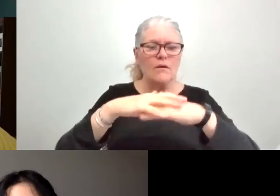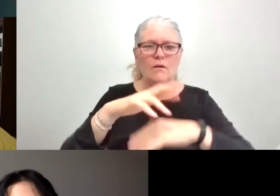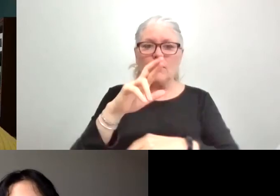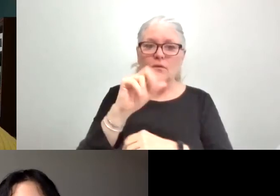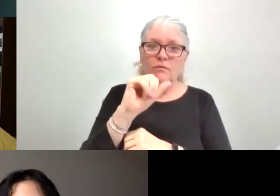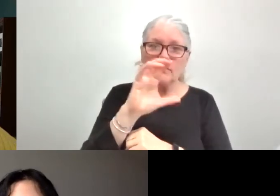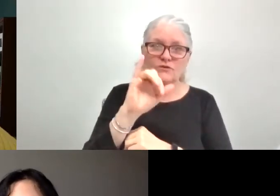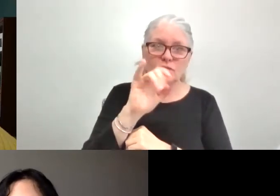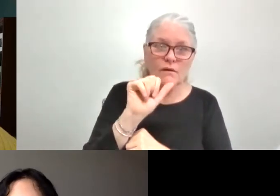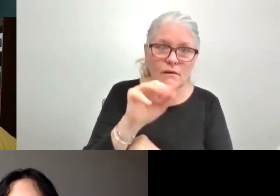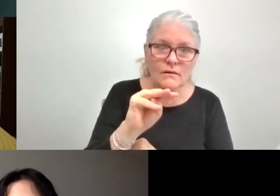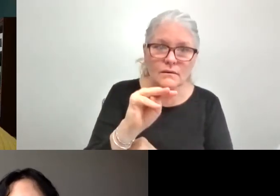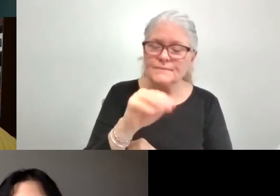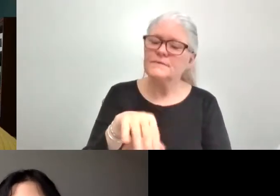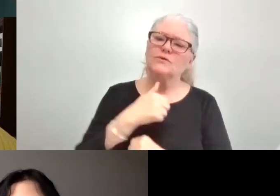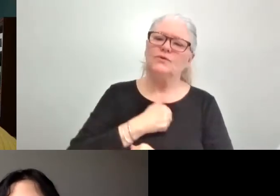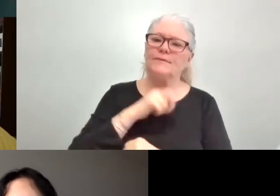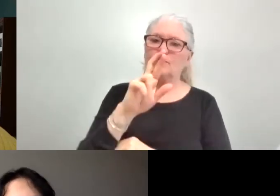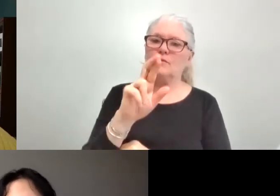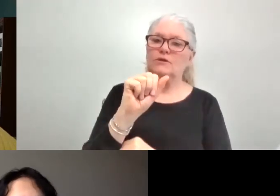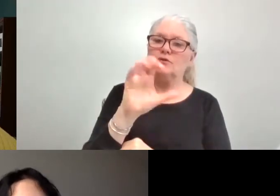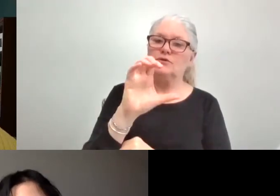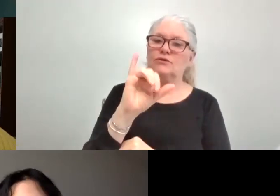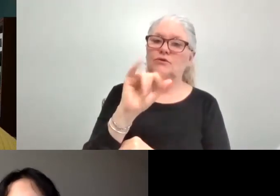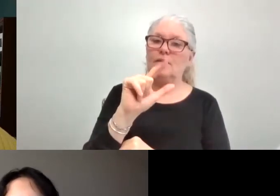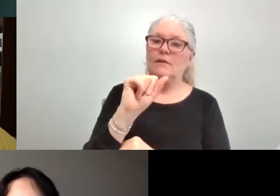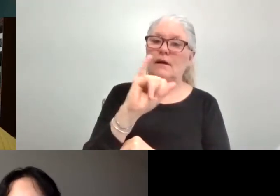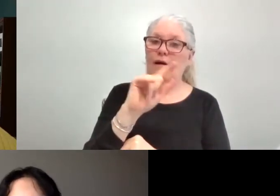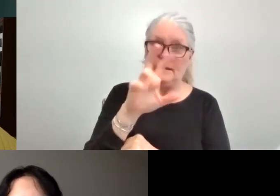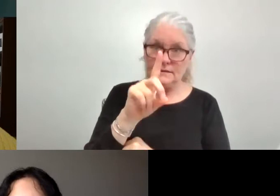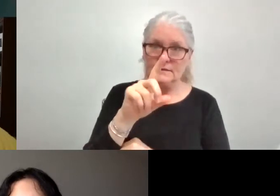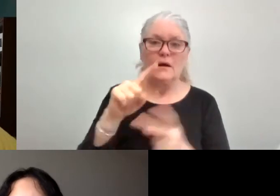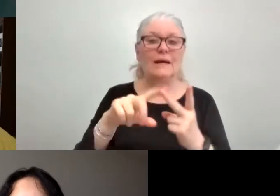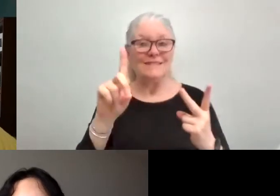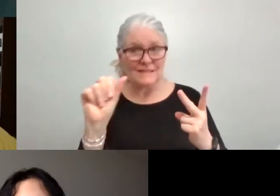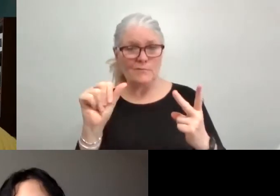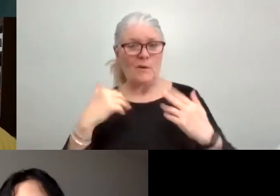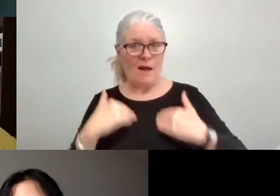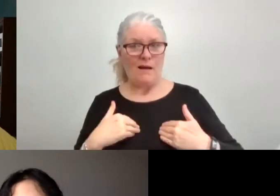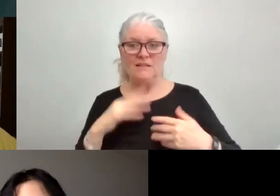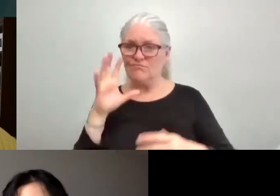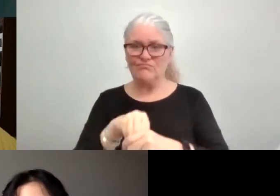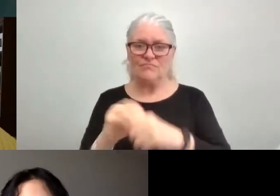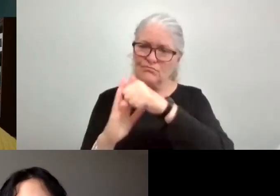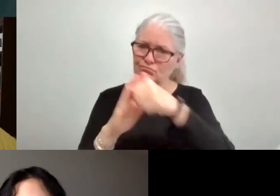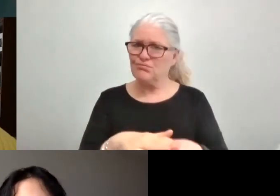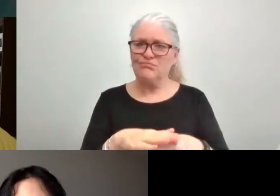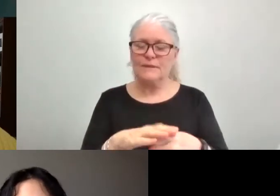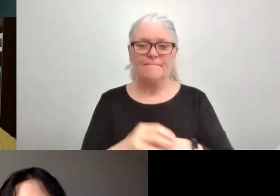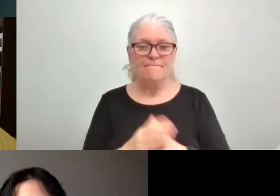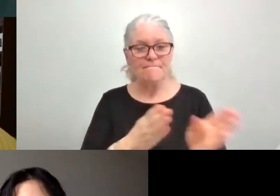racialized and able or disabled bodies. So thank you for that. Up next, we have Bailey.